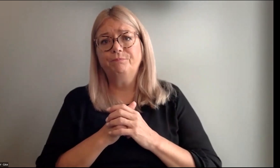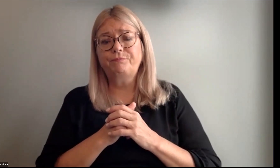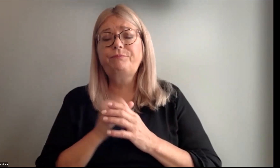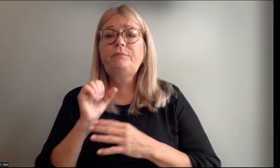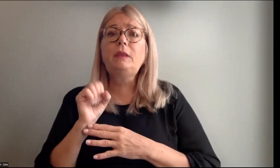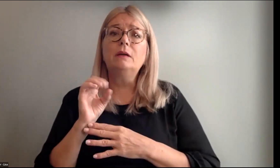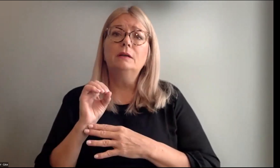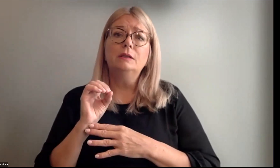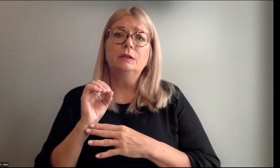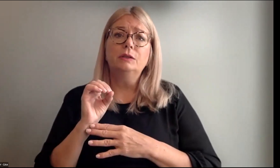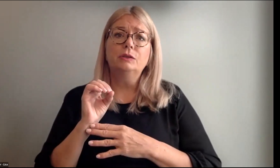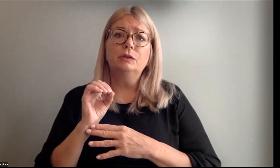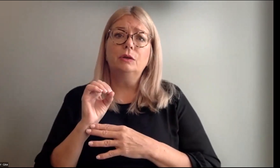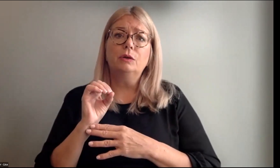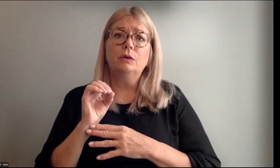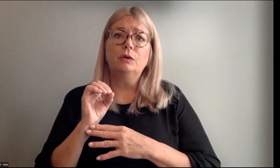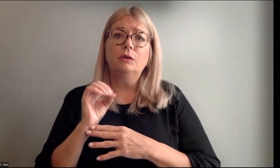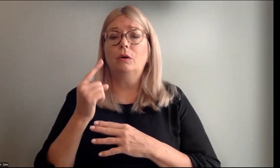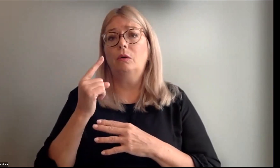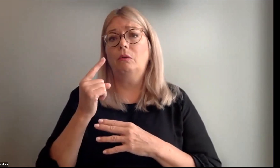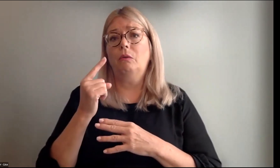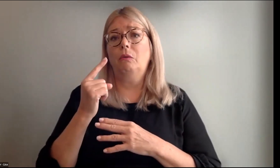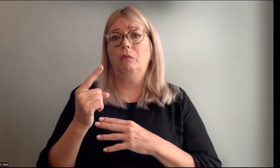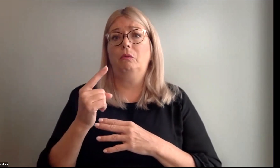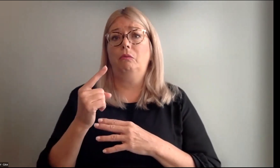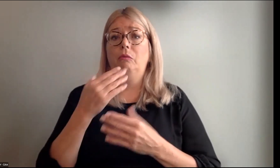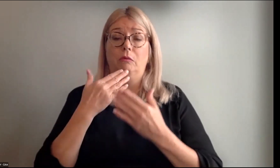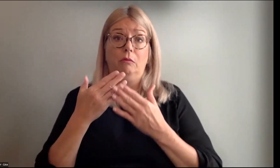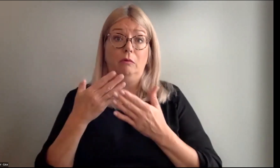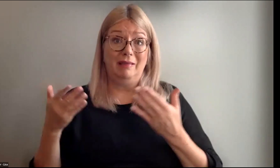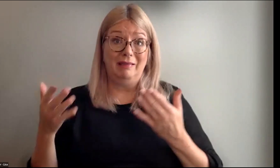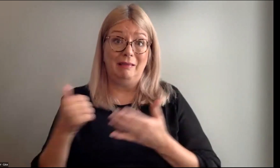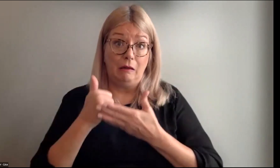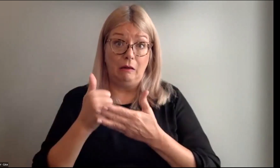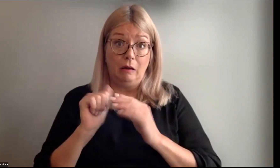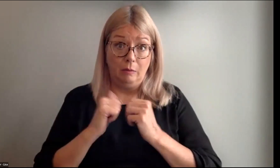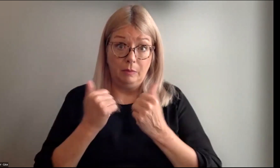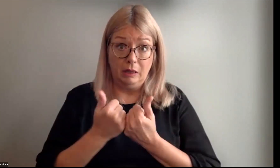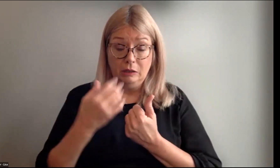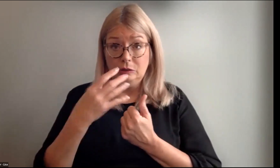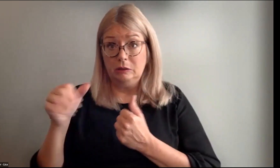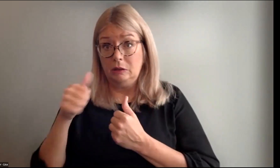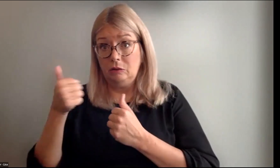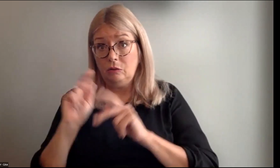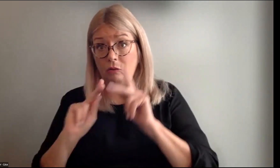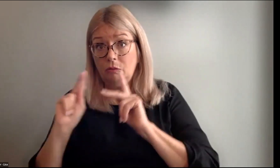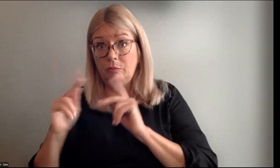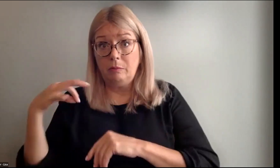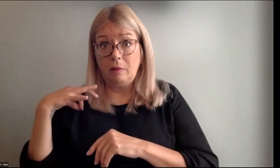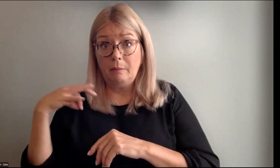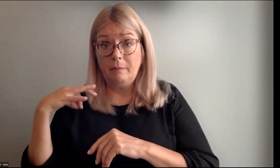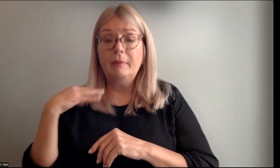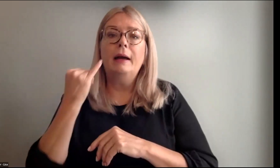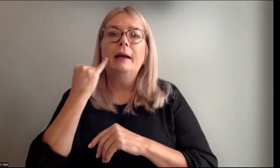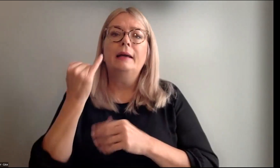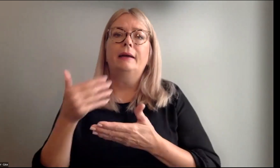think one simplification that would help both the agency and people applying for waivers would be if someone's income